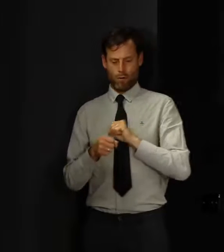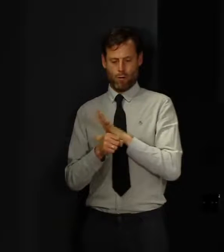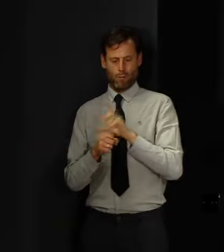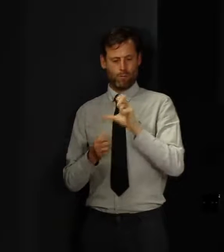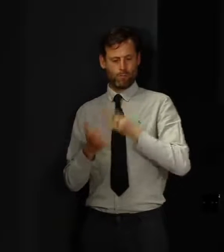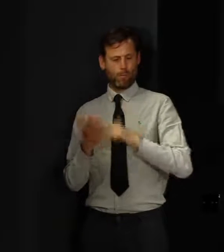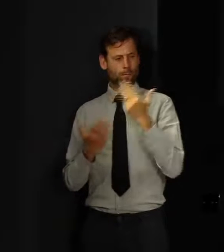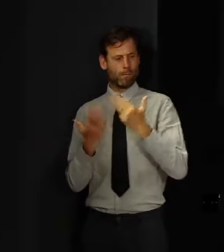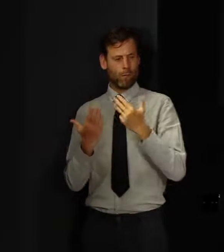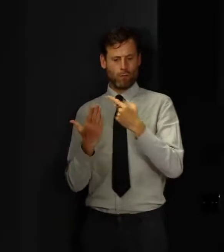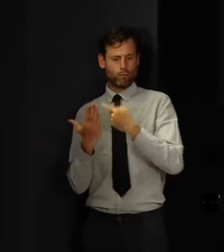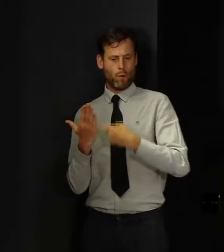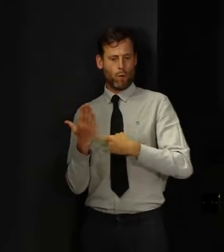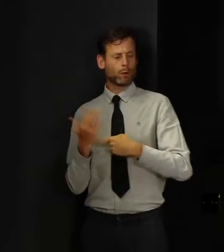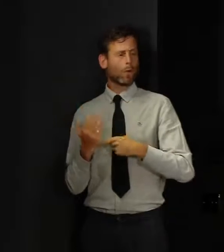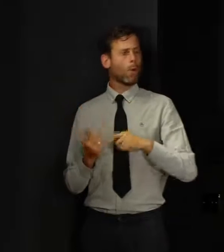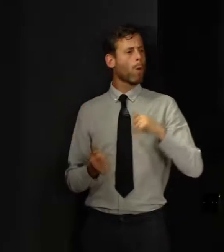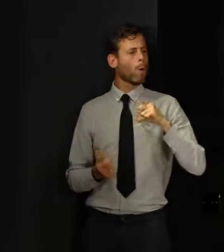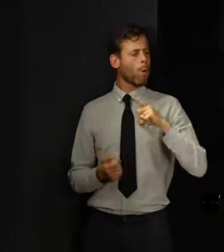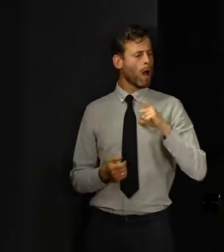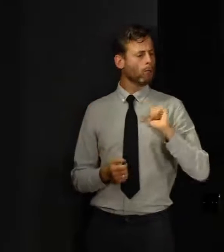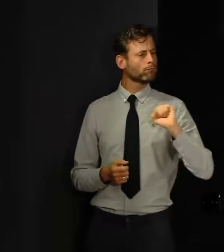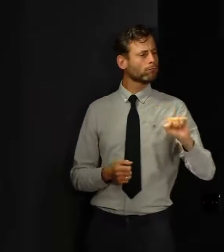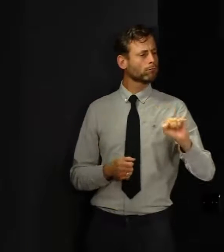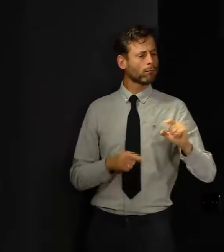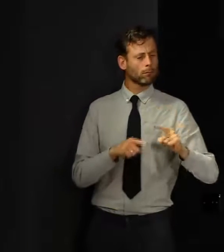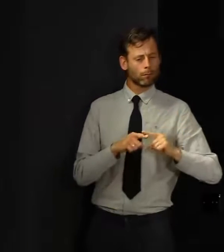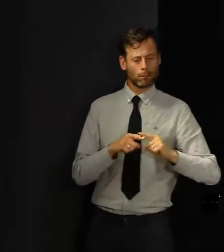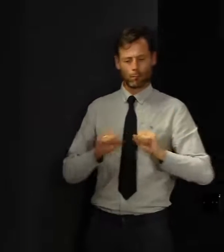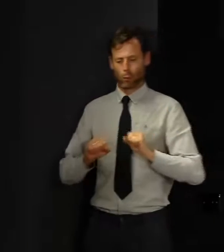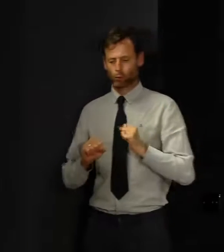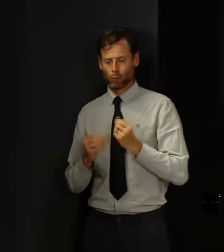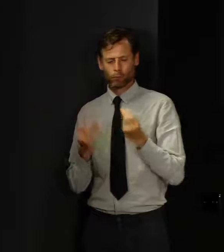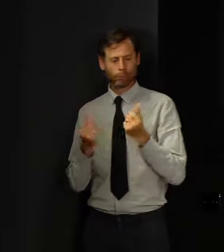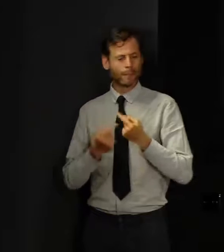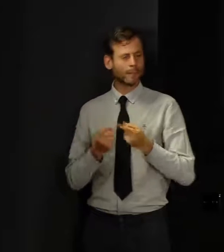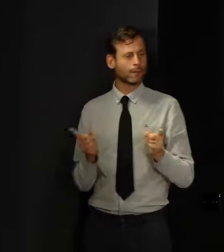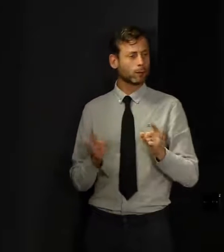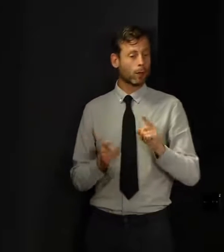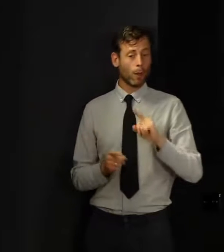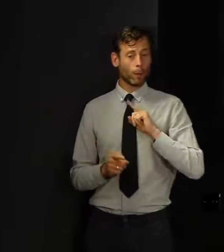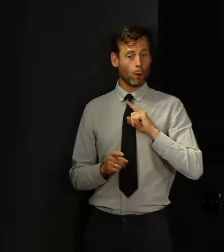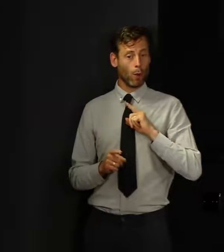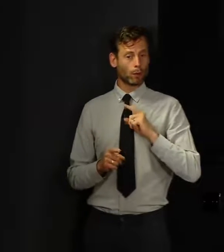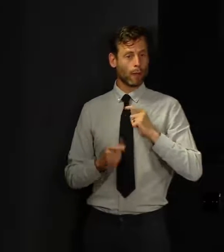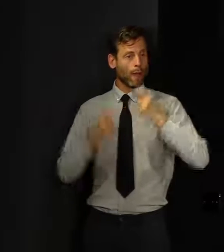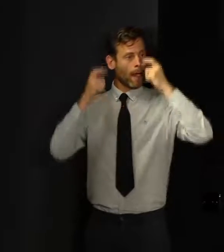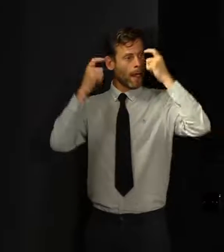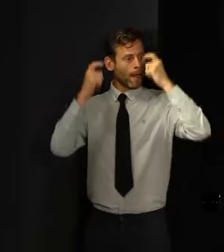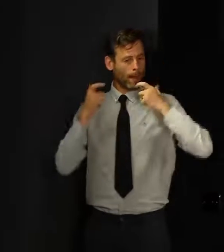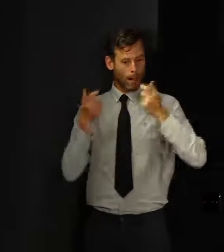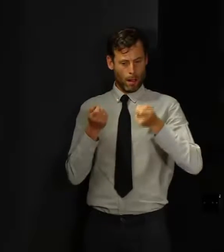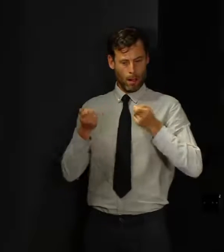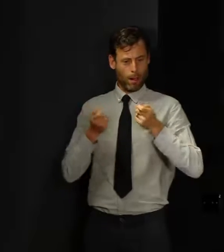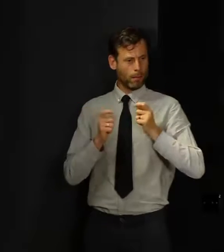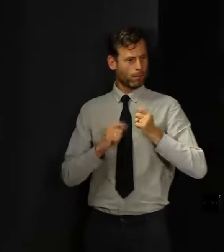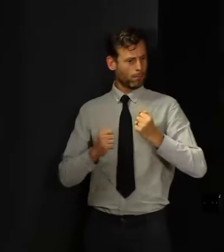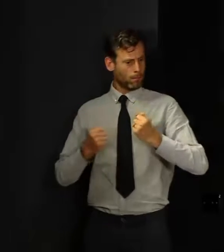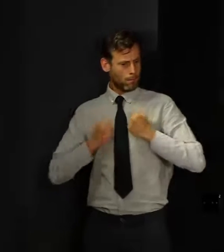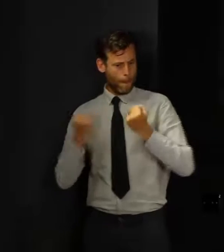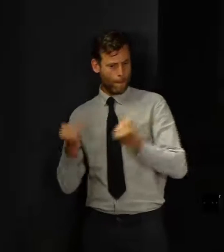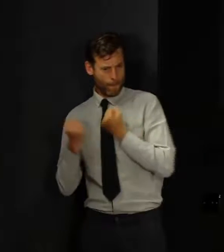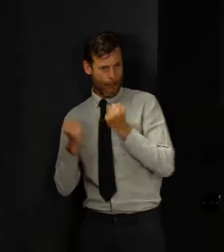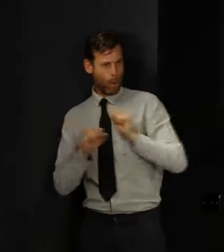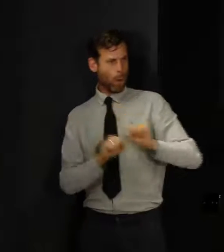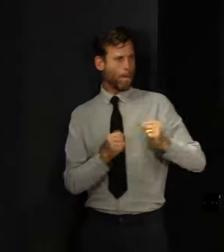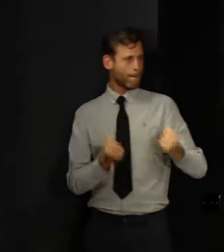here in Scotland. But secondly, also because in various different legal jurisdictions across the UK, there are different levels by which you would then fine levels